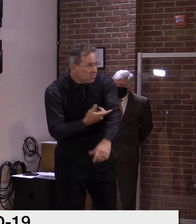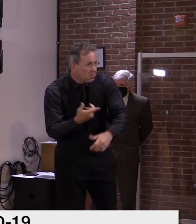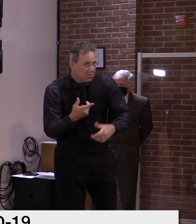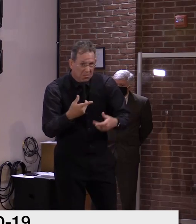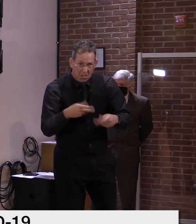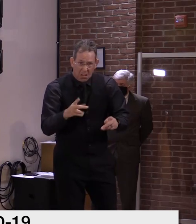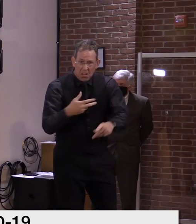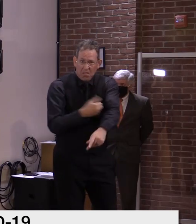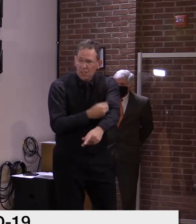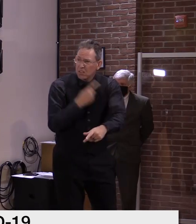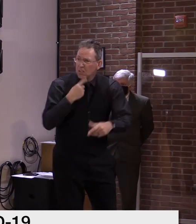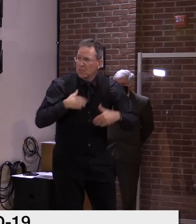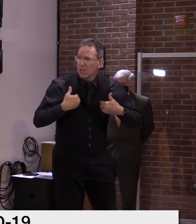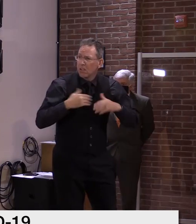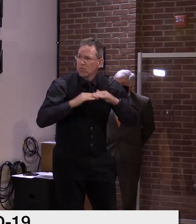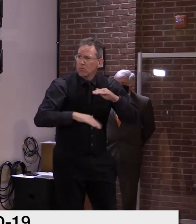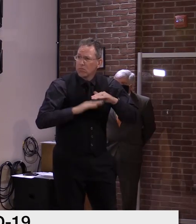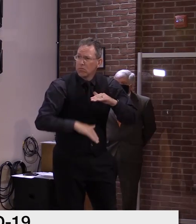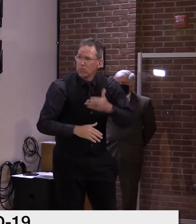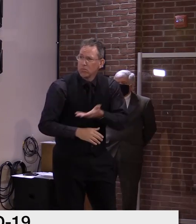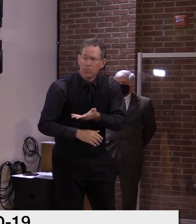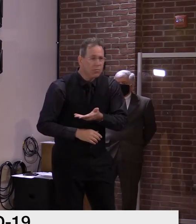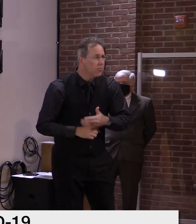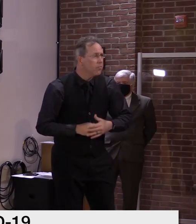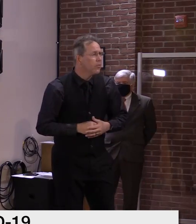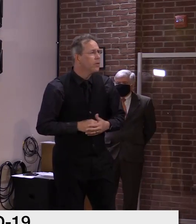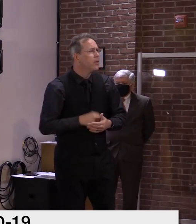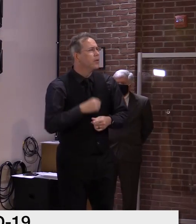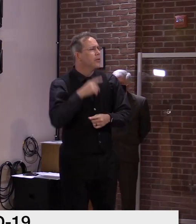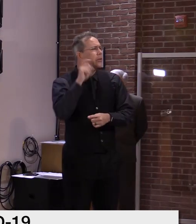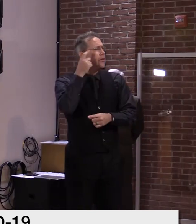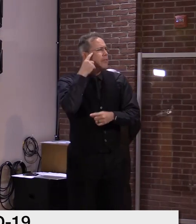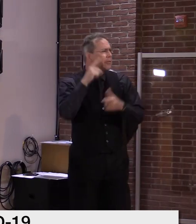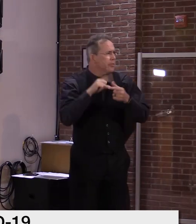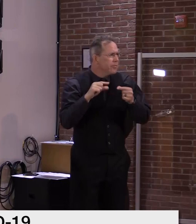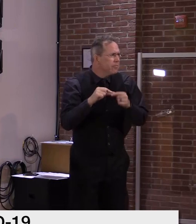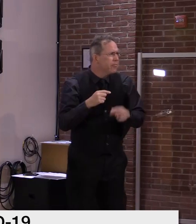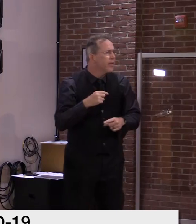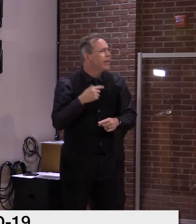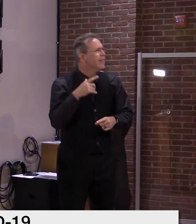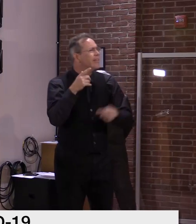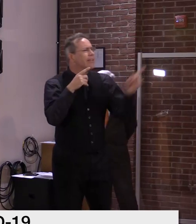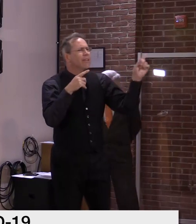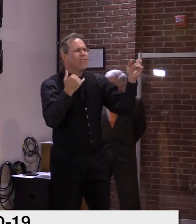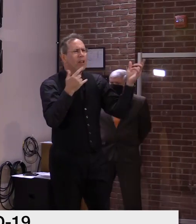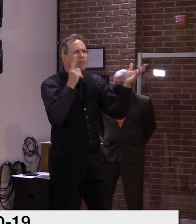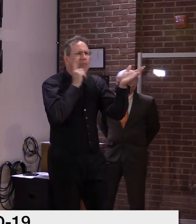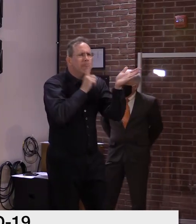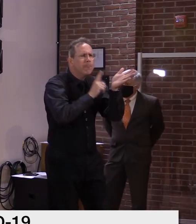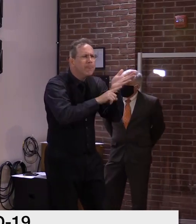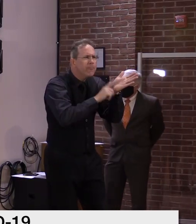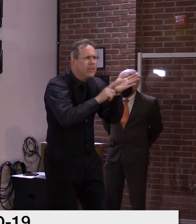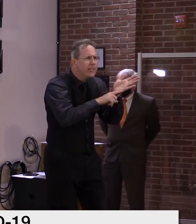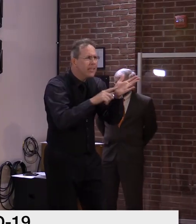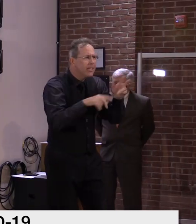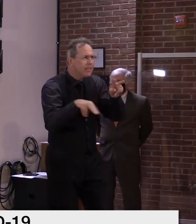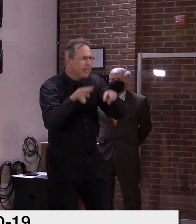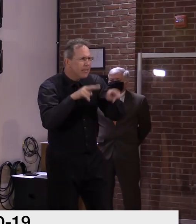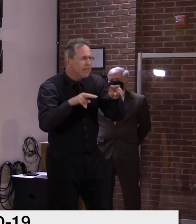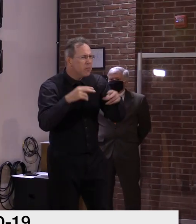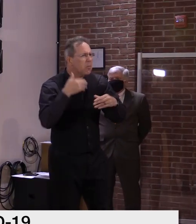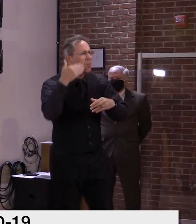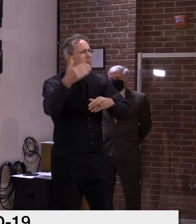just going through the trial, and from what we've heard, it will be sometime, maybe September, before that